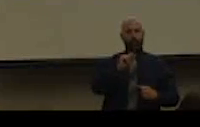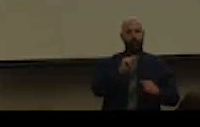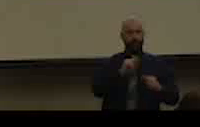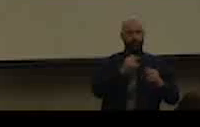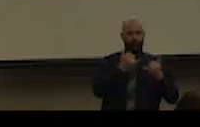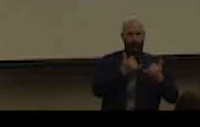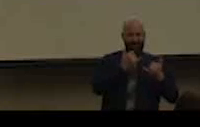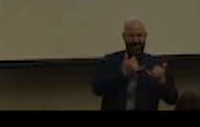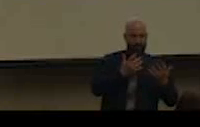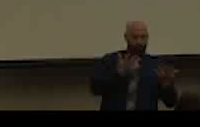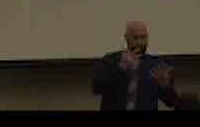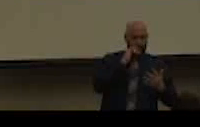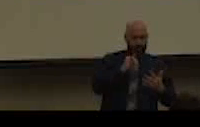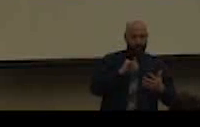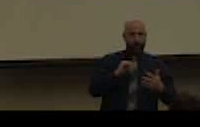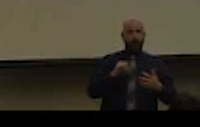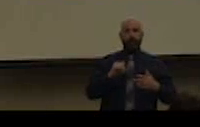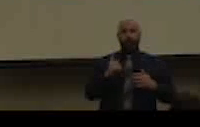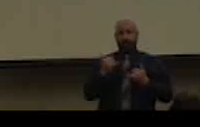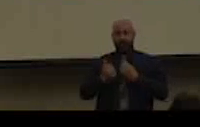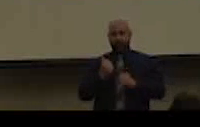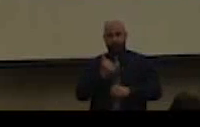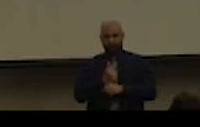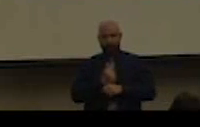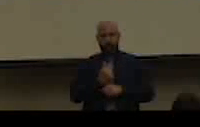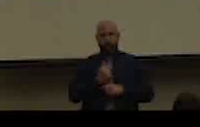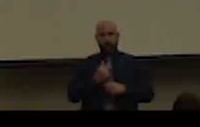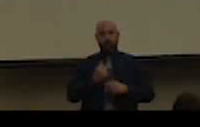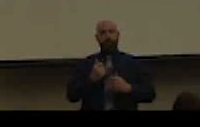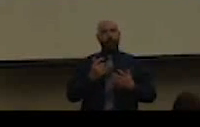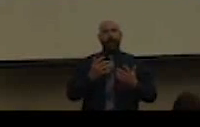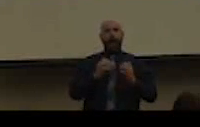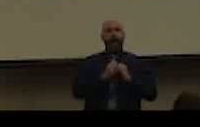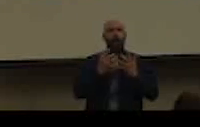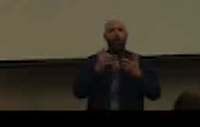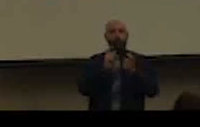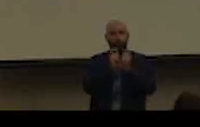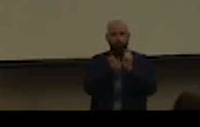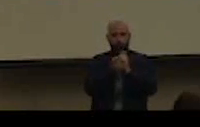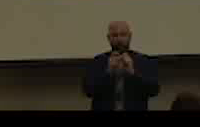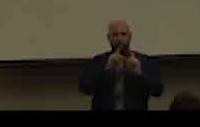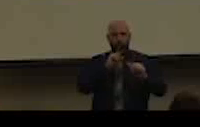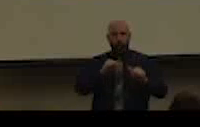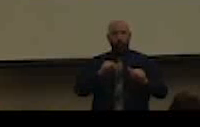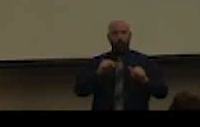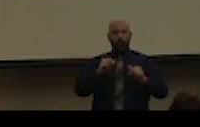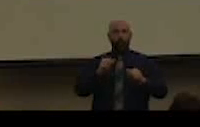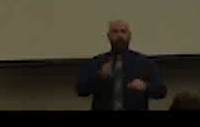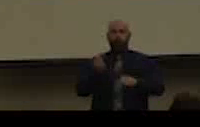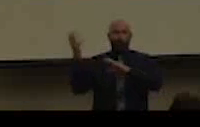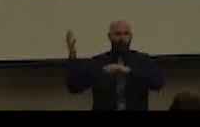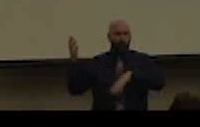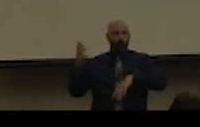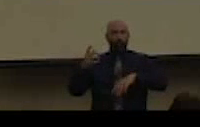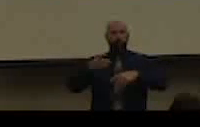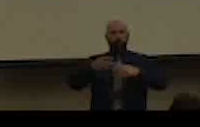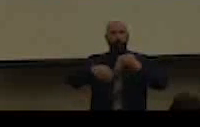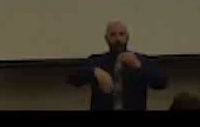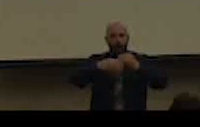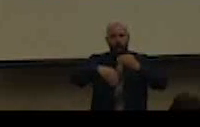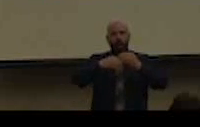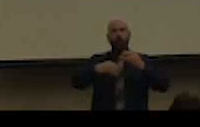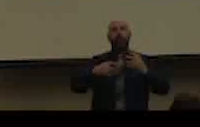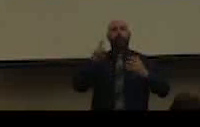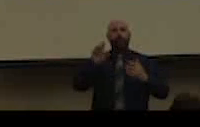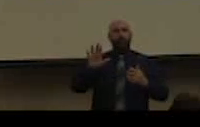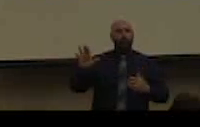year, here's how we want you to tweak the report from last year, overhaul the report from last year, supplement the report from last year. We'll need your direction along